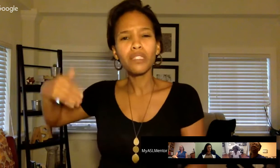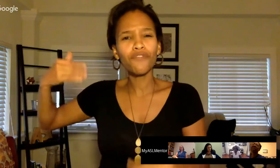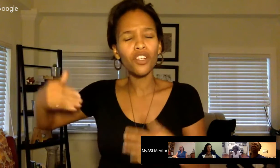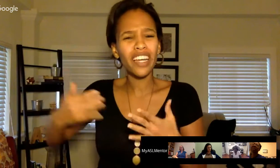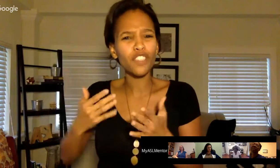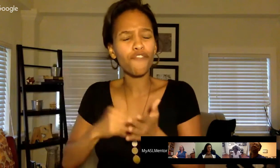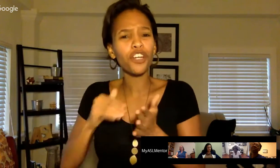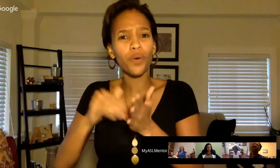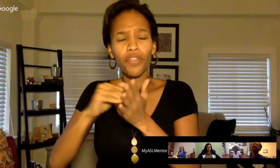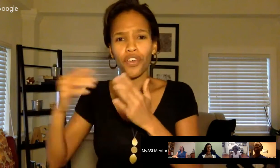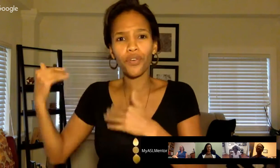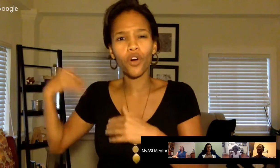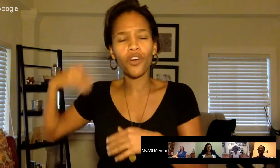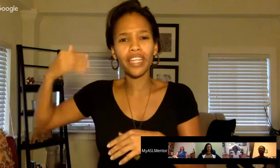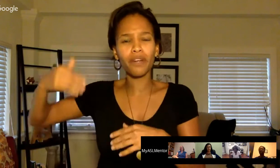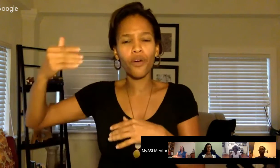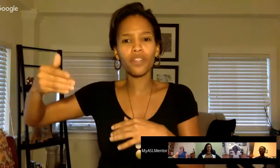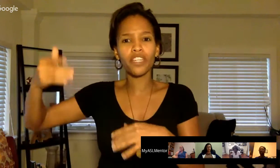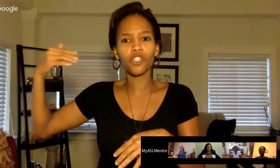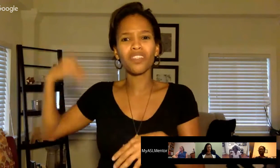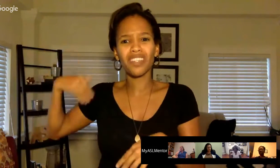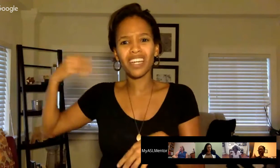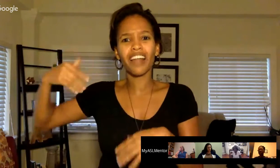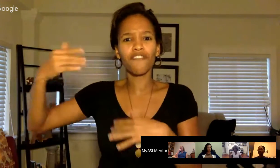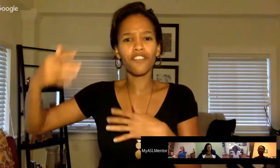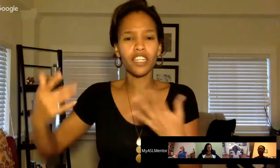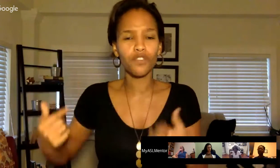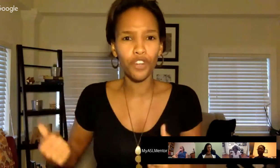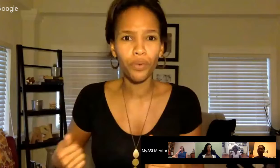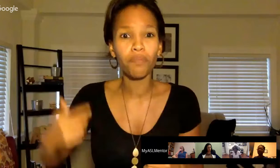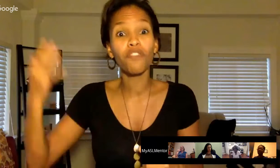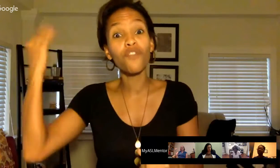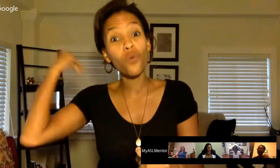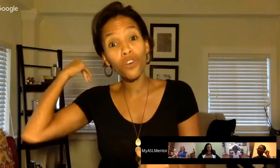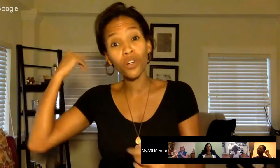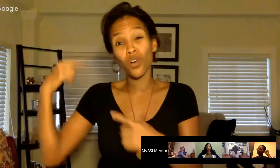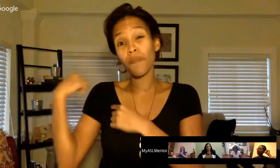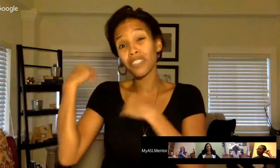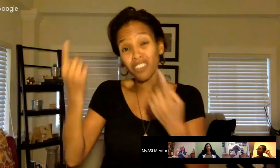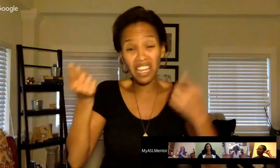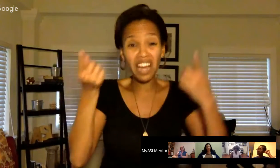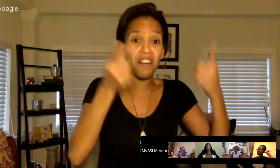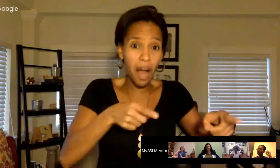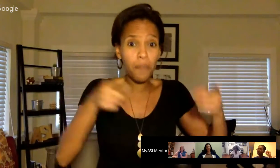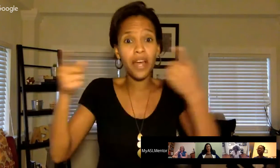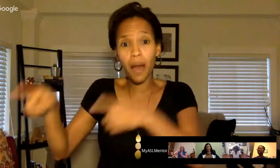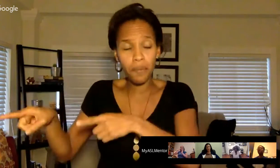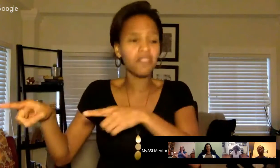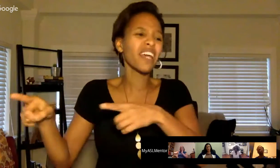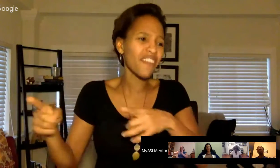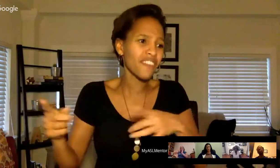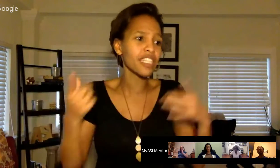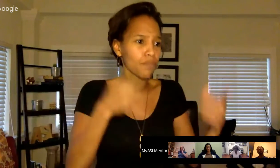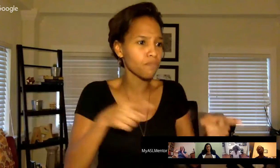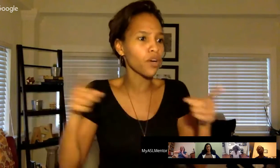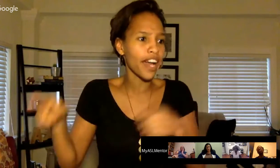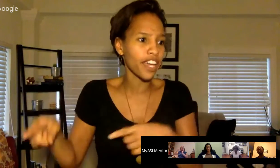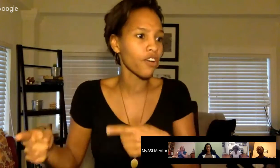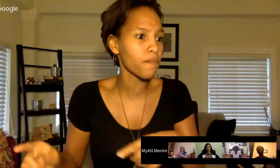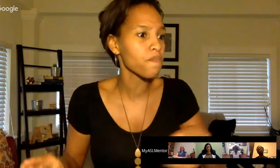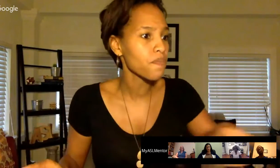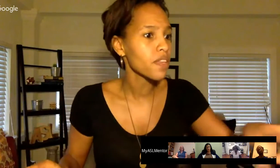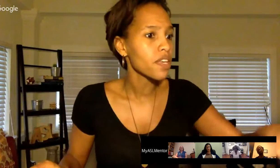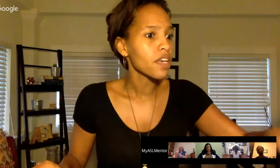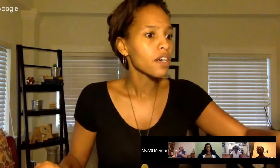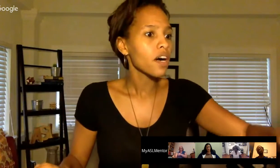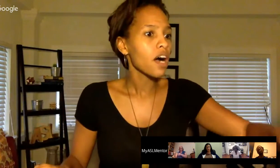This makes me feel like it's frequent, though. That's my only issue with this. It kind of feels like it's frequent. Before or up until now, happen. Yeah, I think that's more